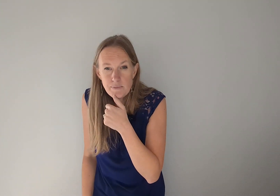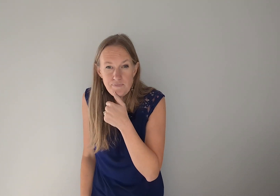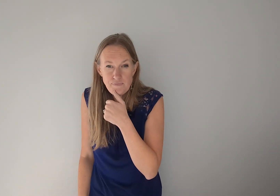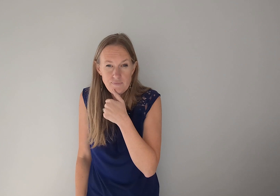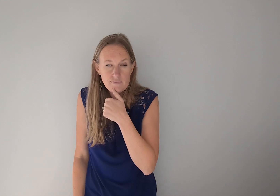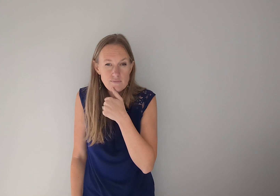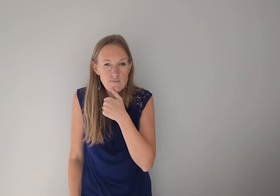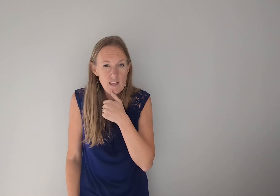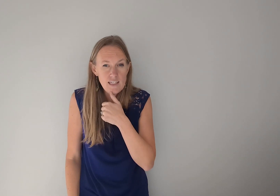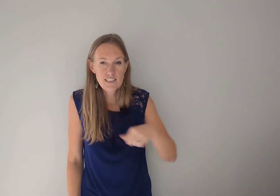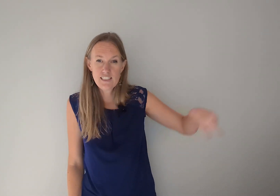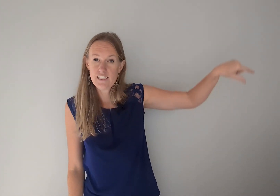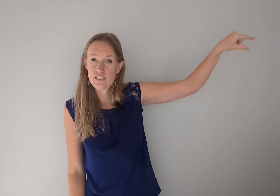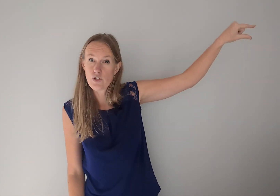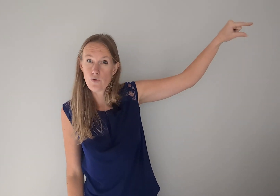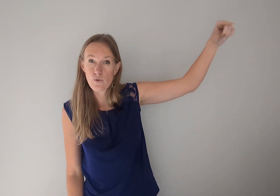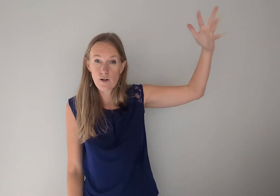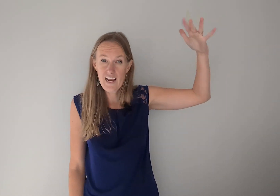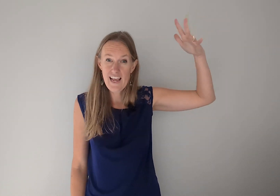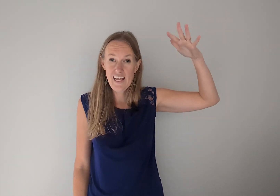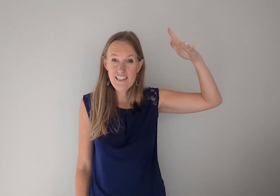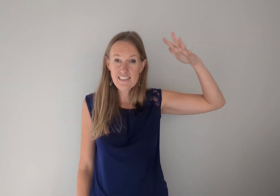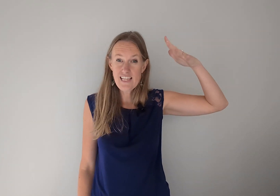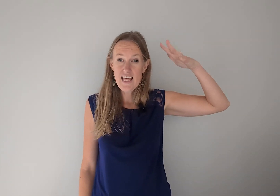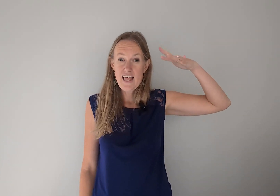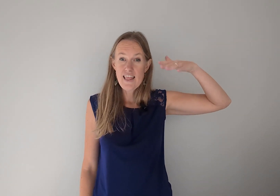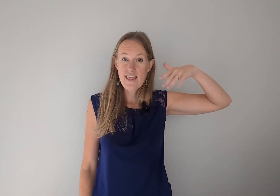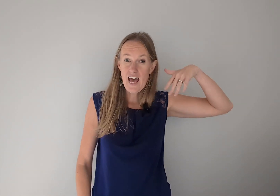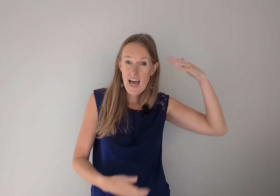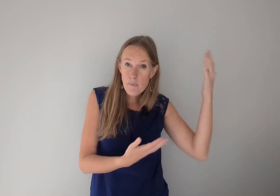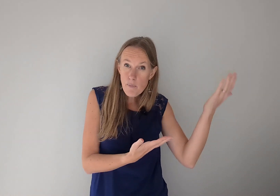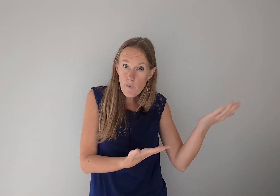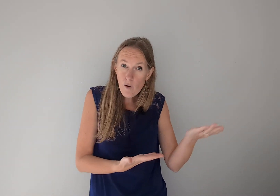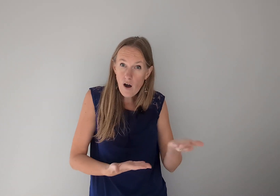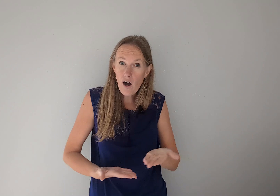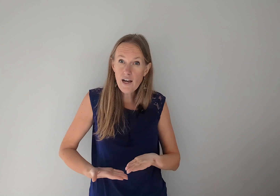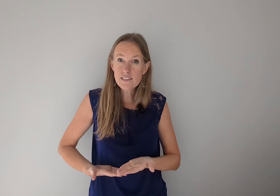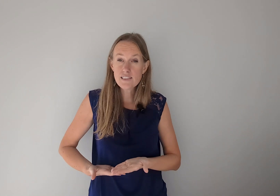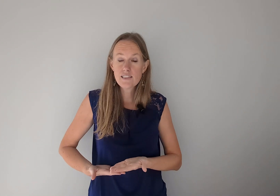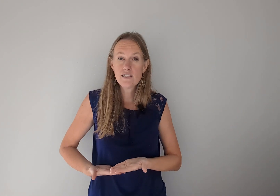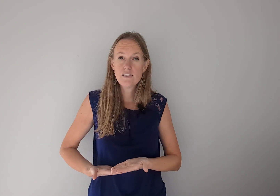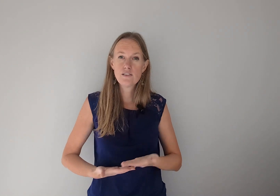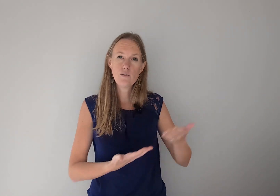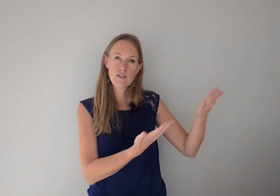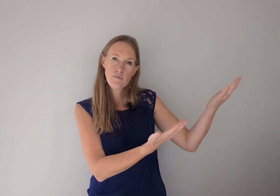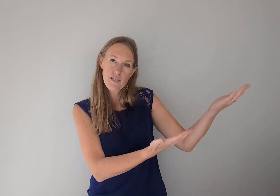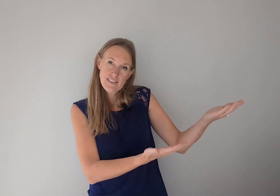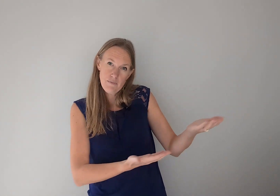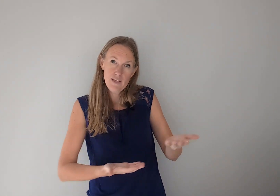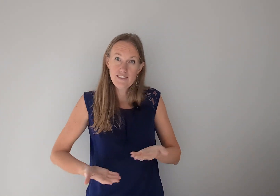come. 'Tis grace that brought. So when you bring something, it's